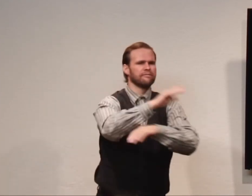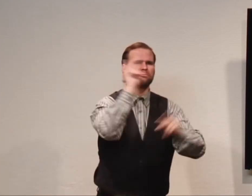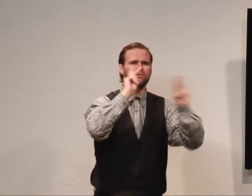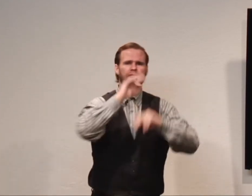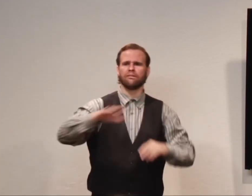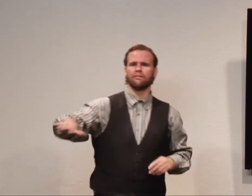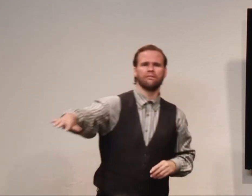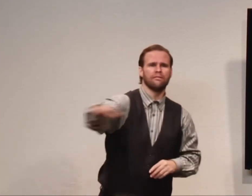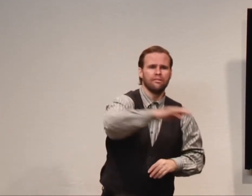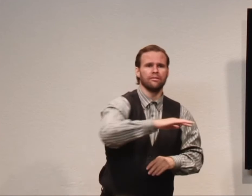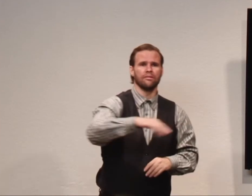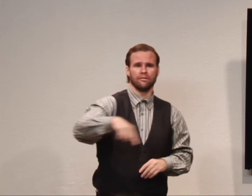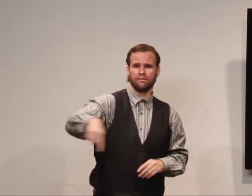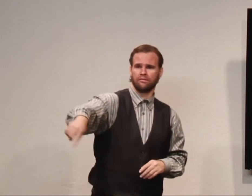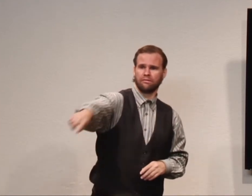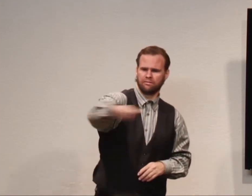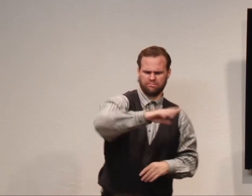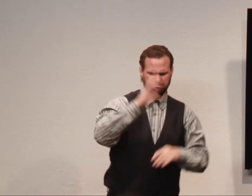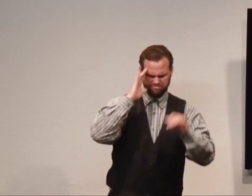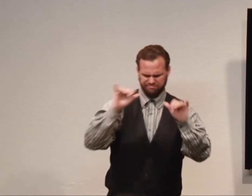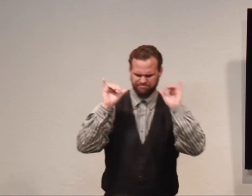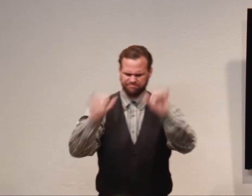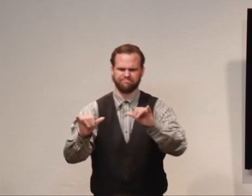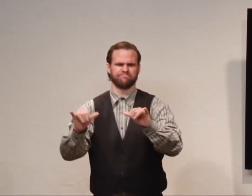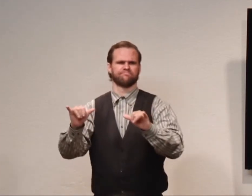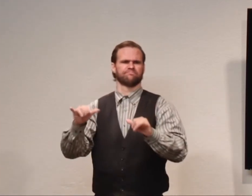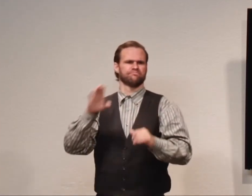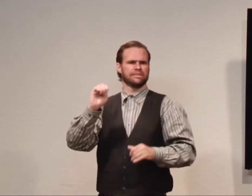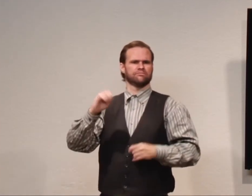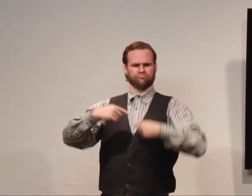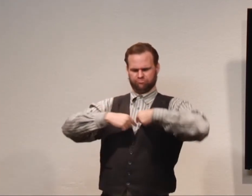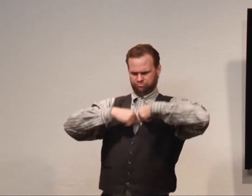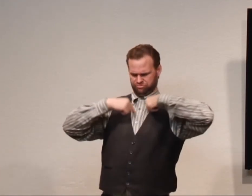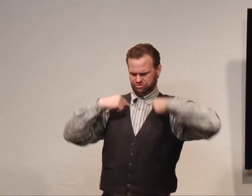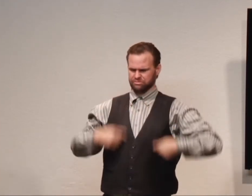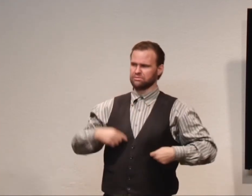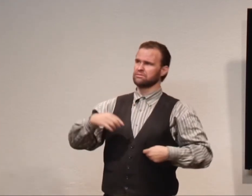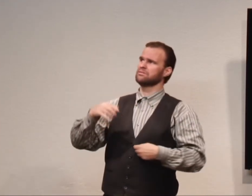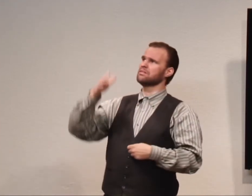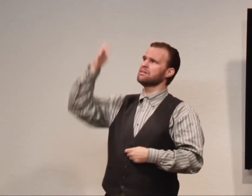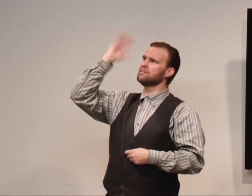them, but they will be priests of God and of Christ."